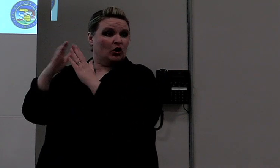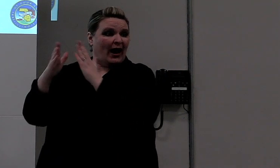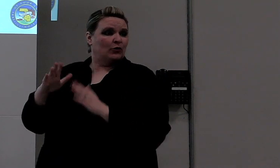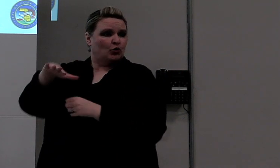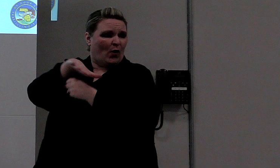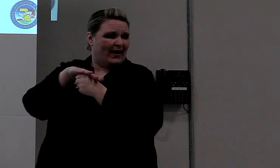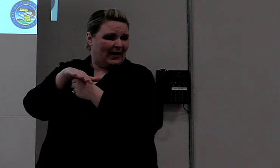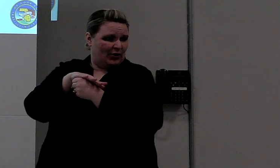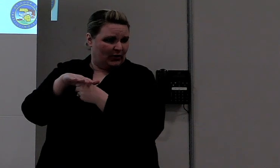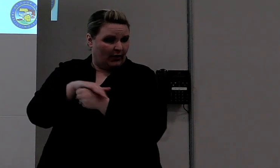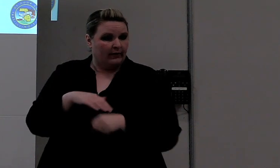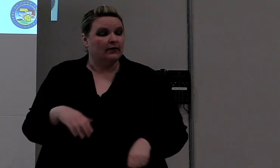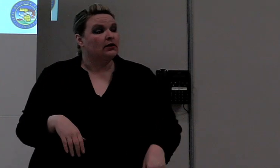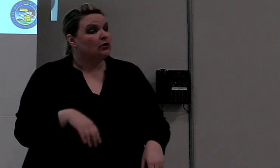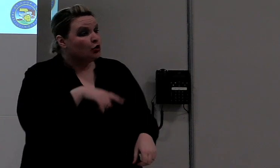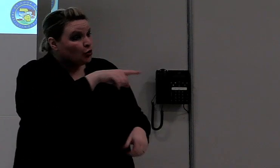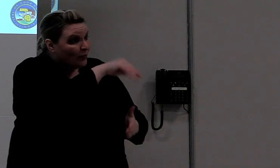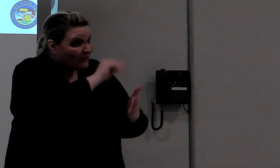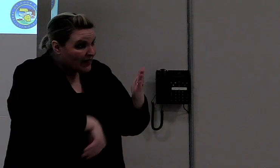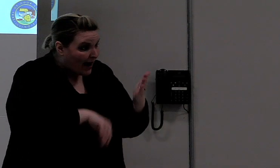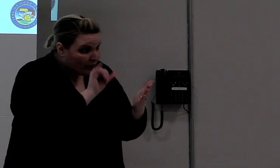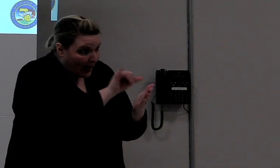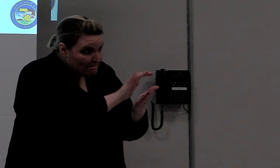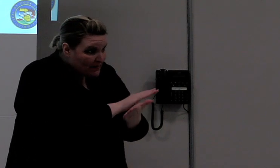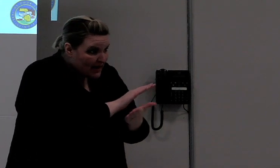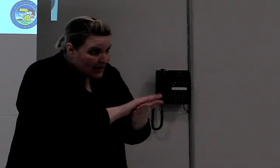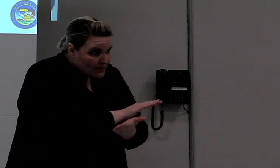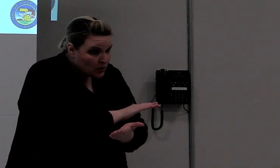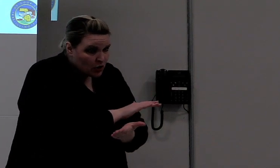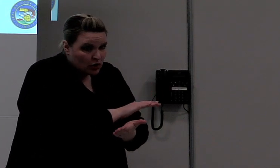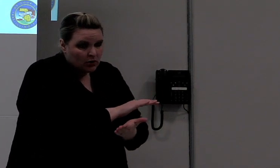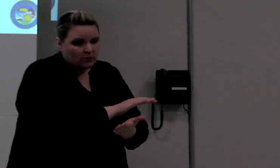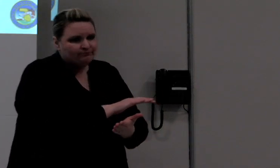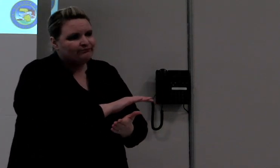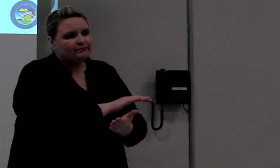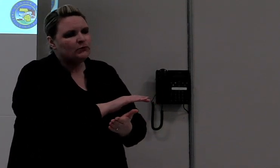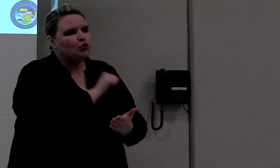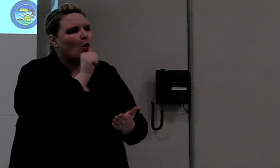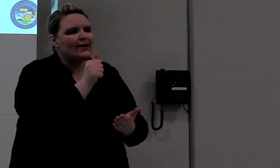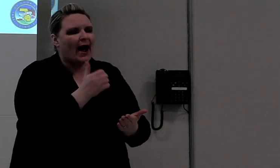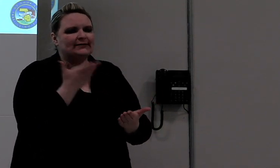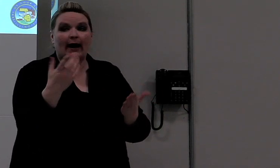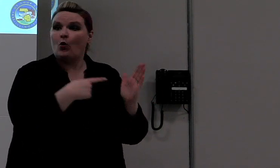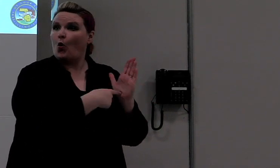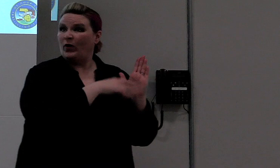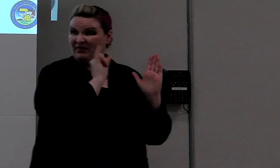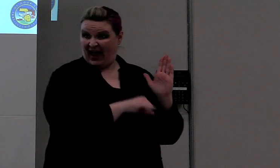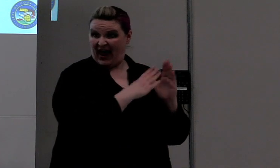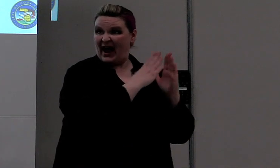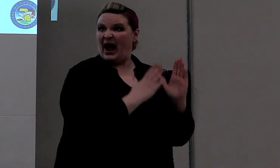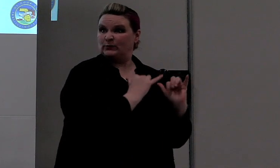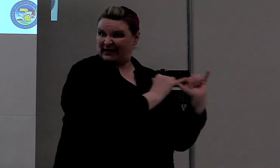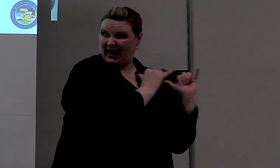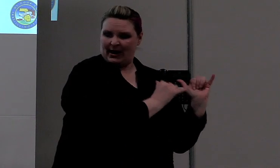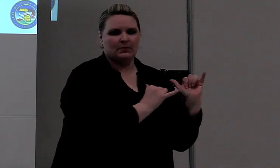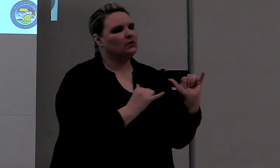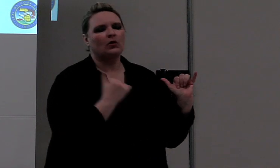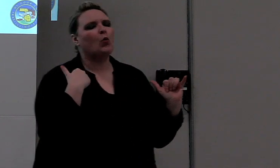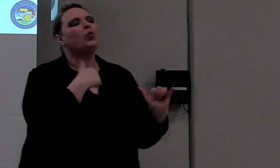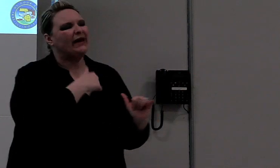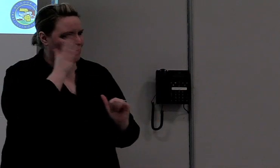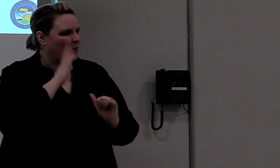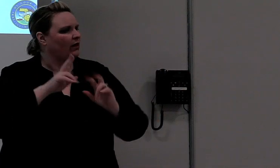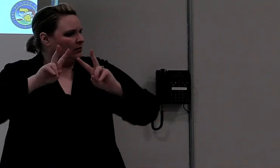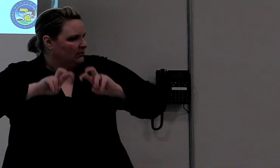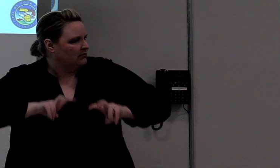paper appeal forms, you're not submitting any comparables with it. We are going to do the comparable analysis. You